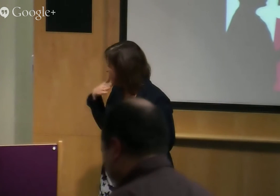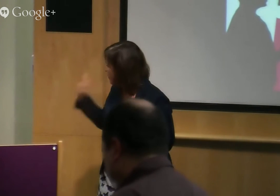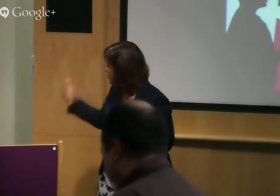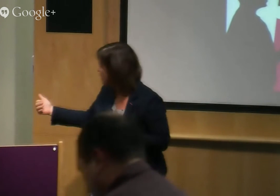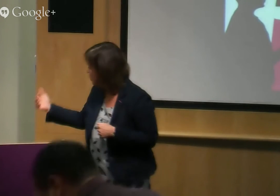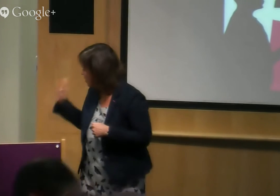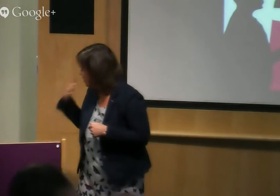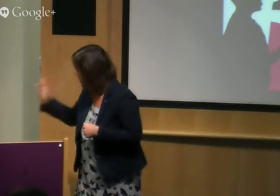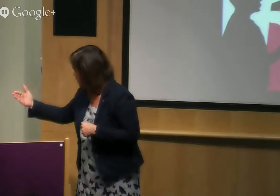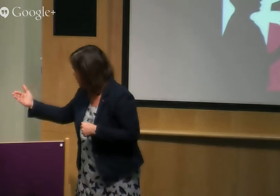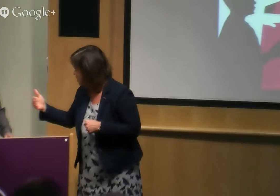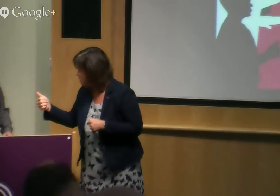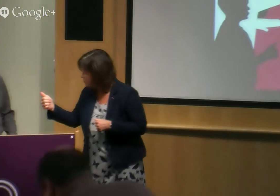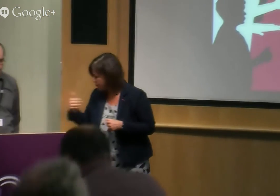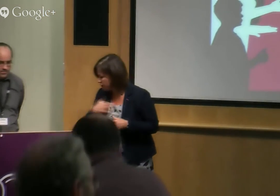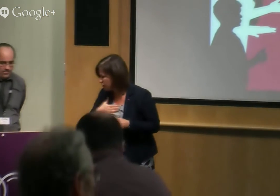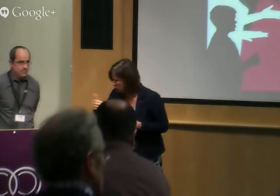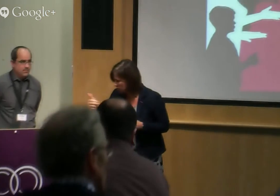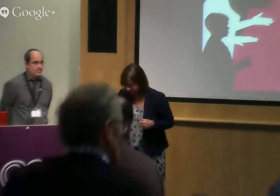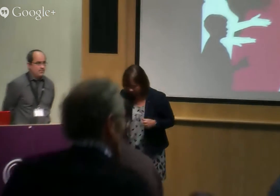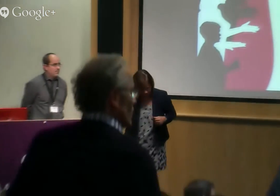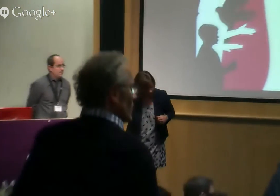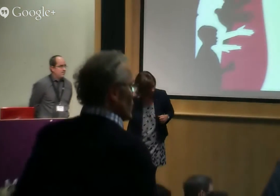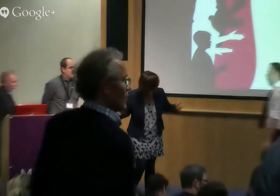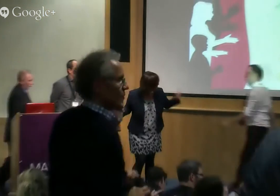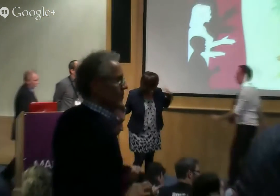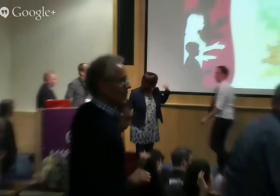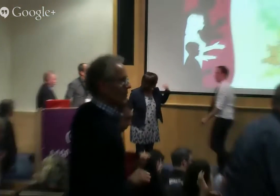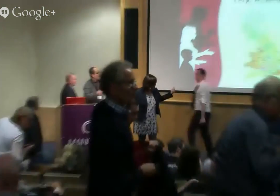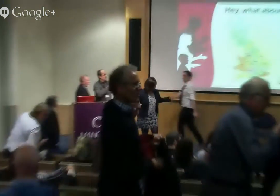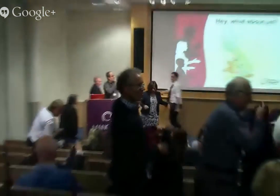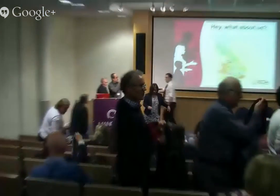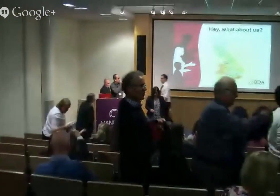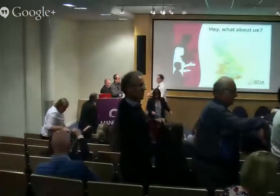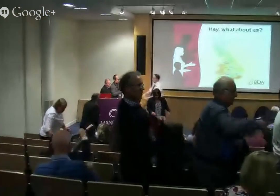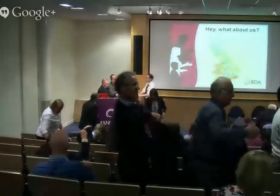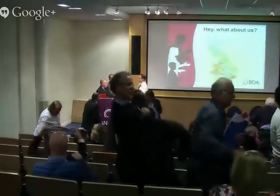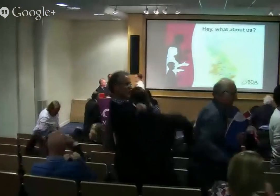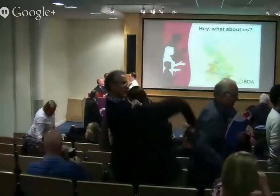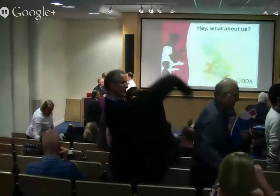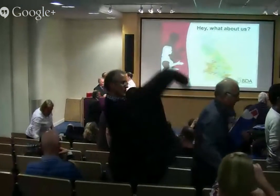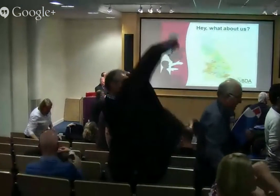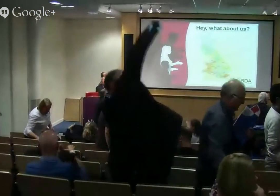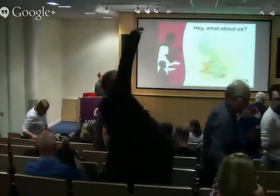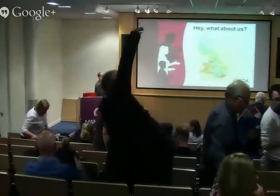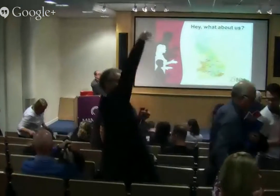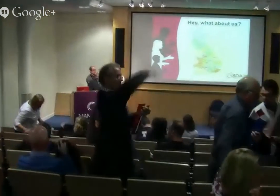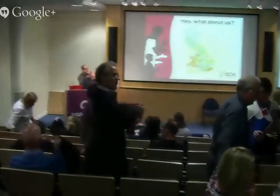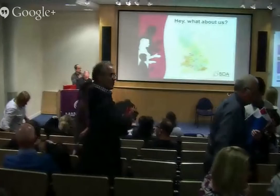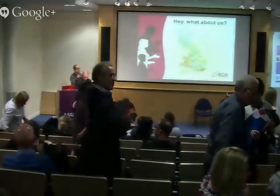the commencement of the AGM. Thank you, Robert, for your presentation, and thanks to Jane as well.